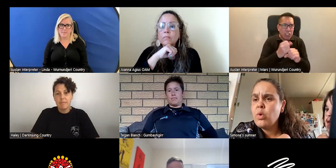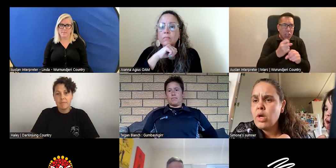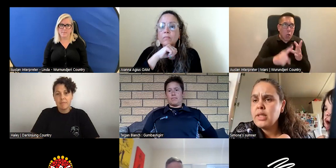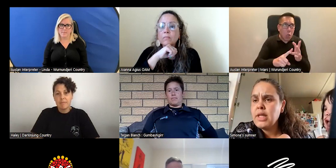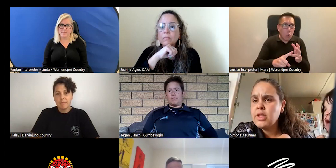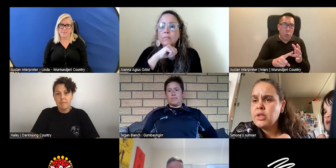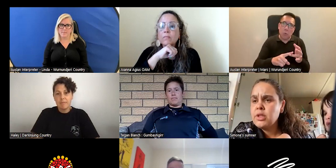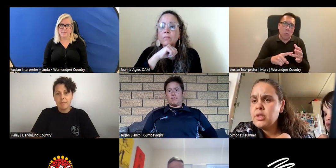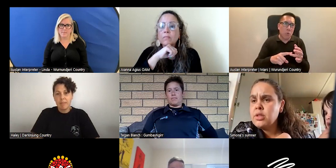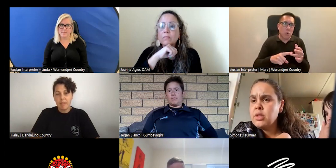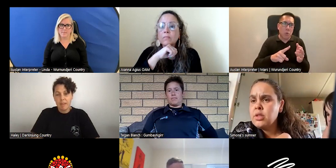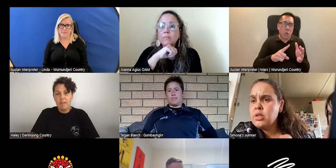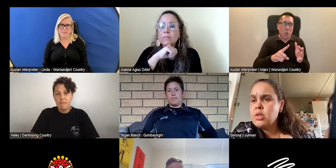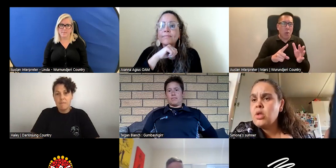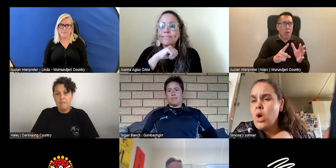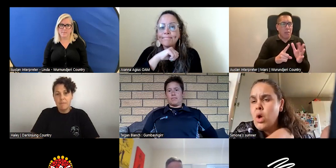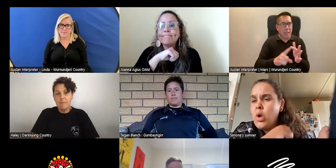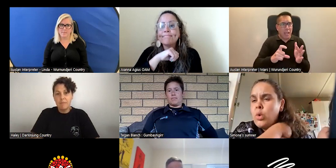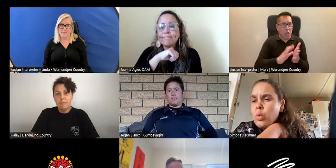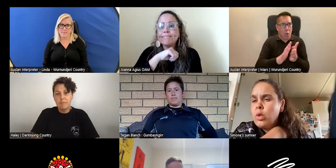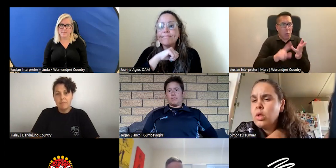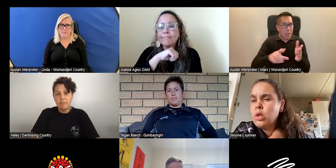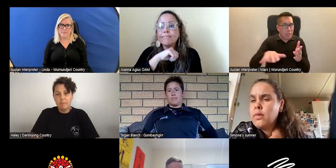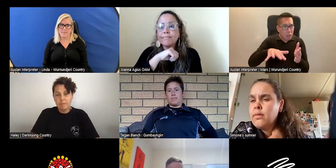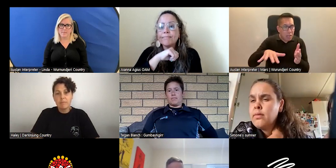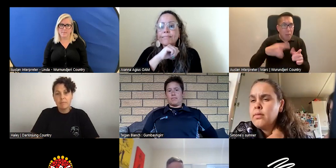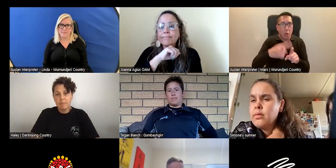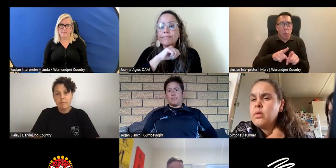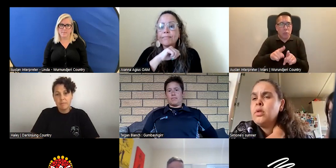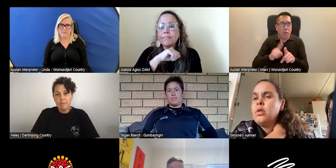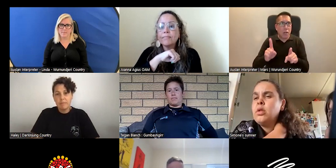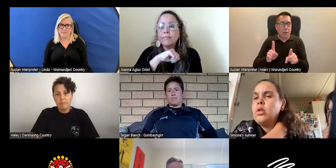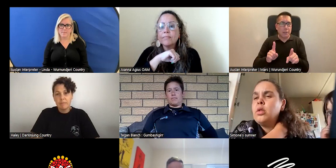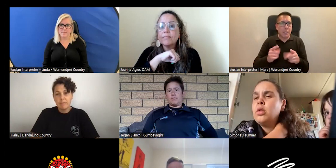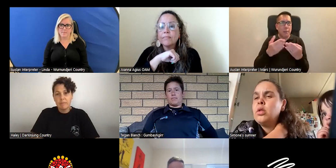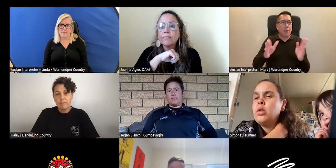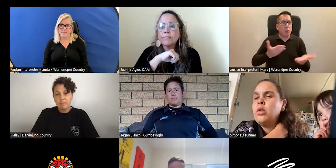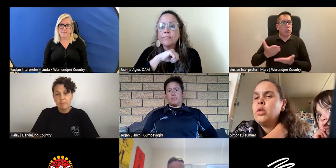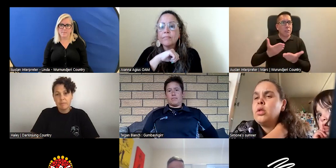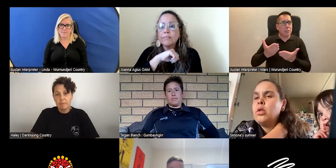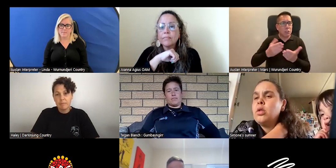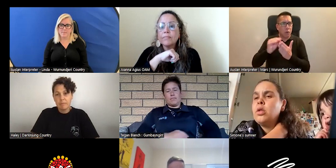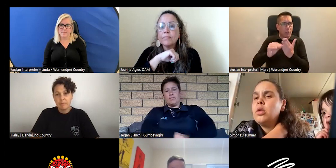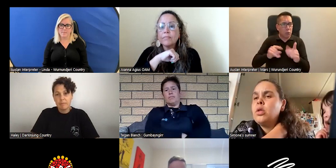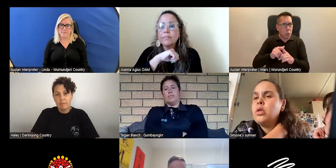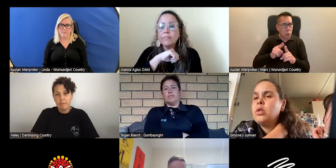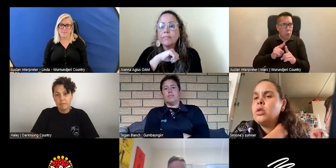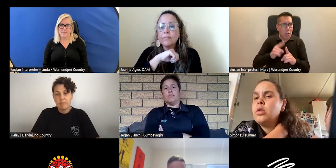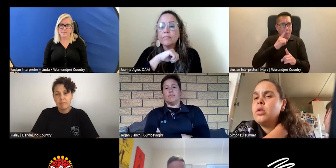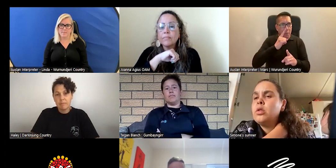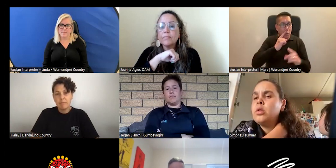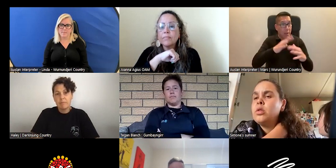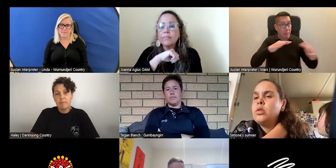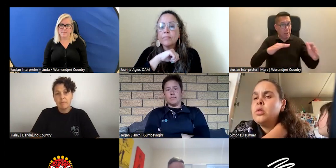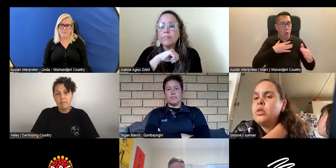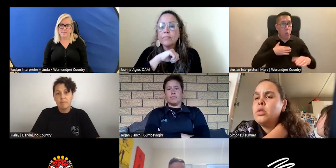with the YOCO sector, and also with public service officers and with parliamentarians, they didn't want to sit there by themselves. They wanted to